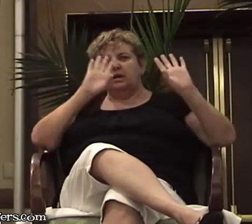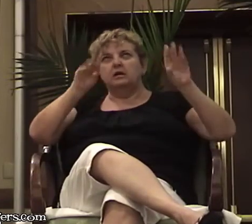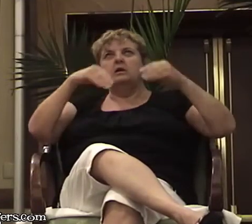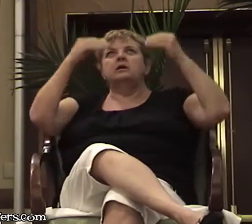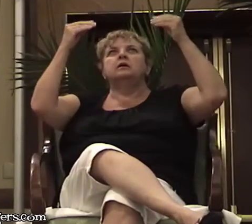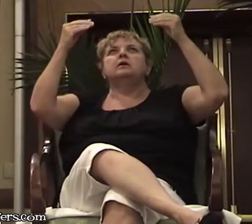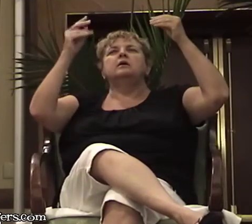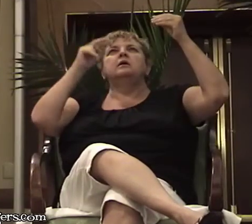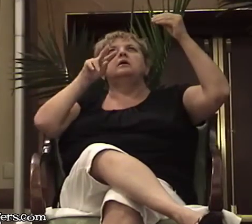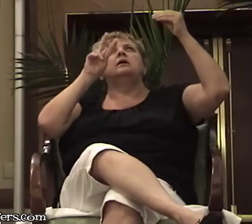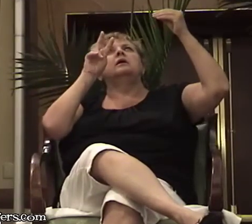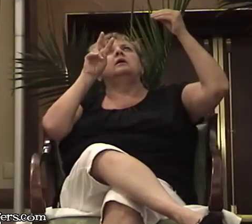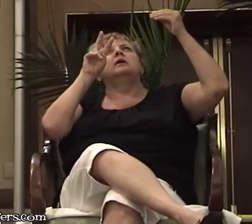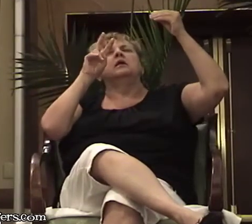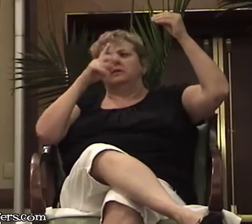good.